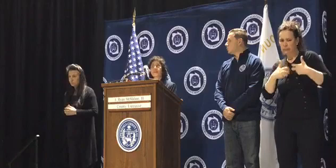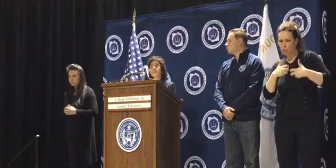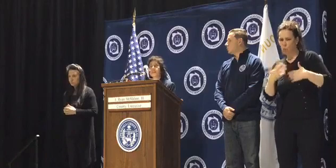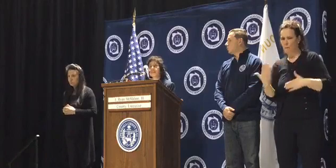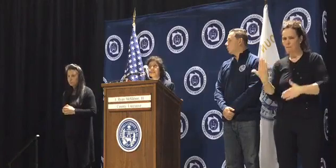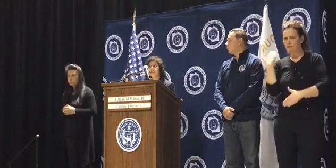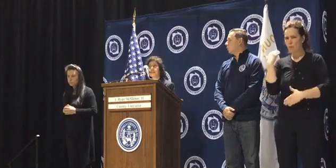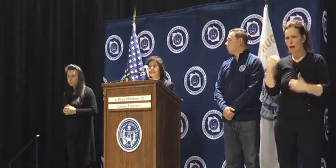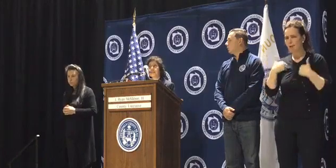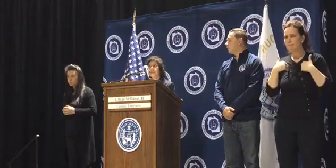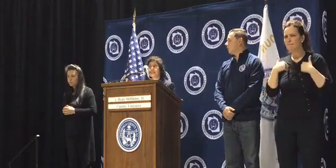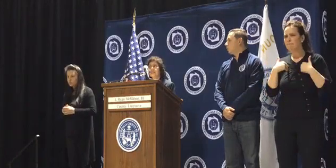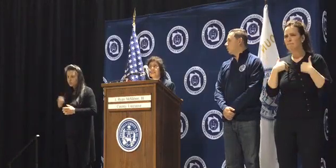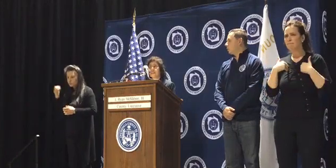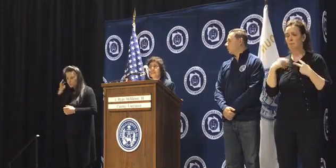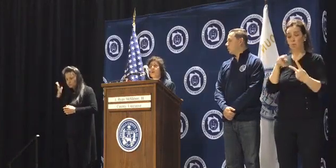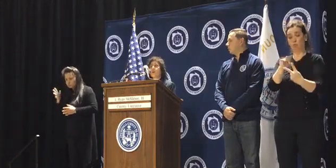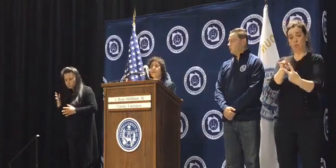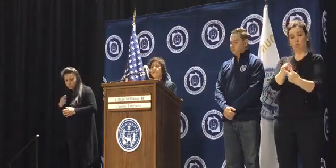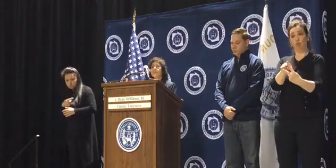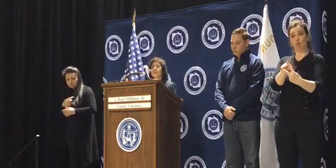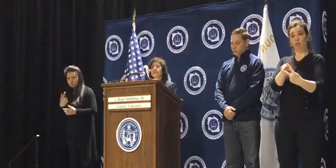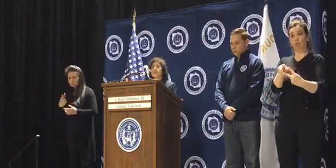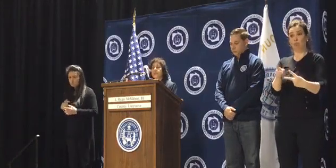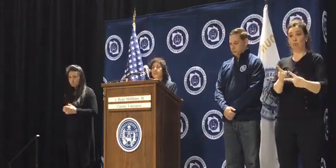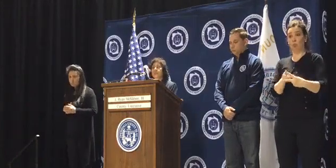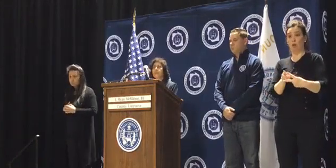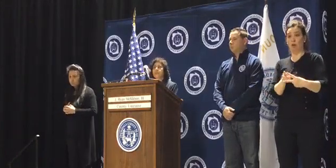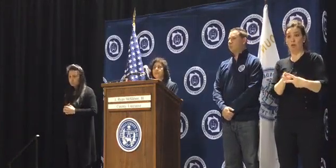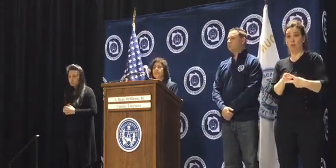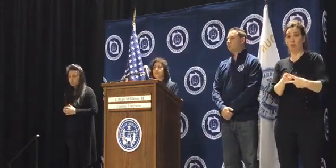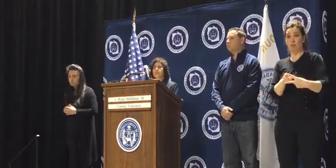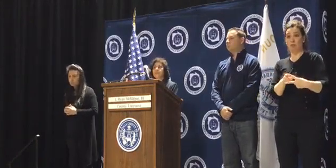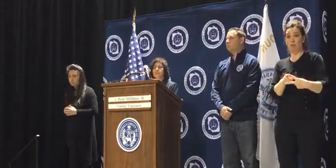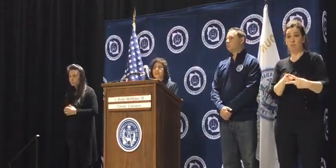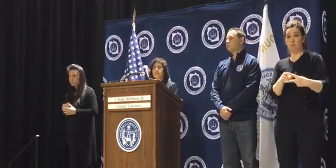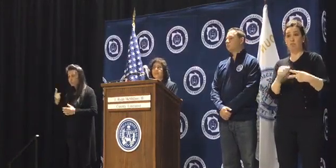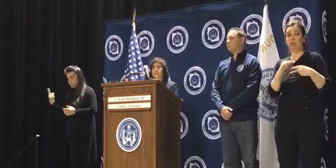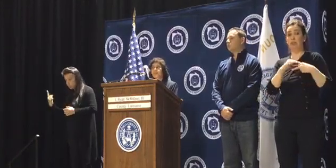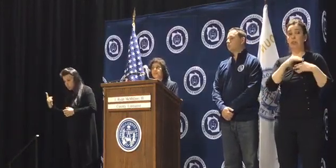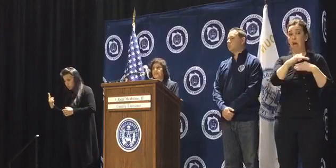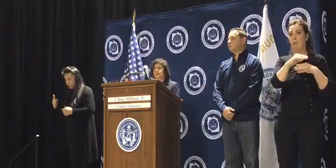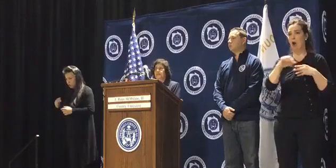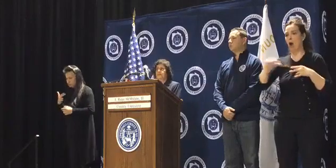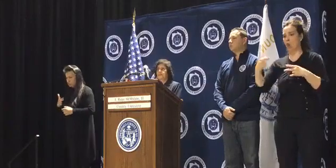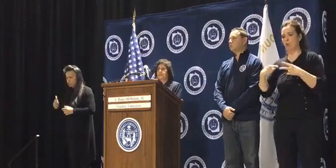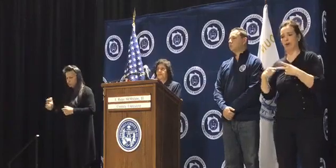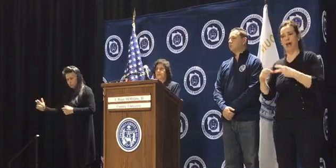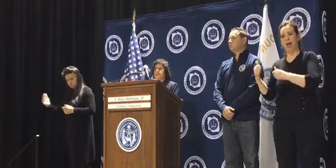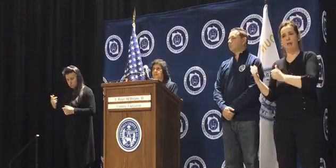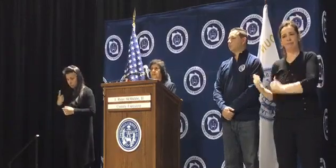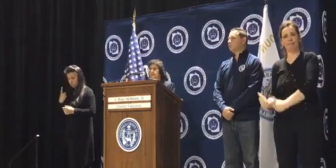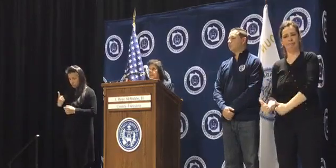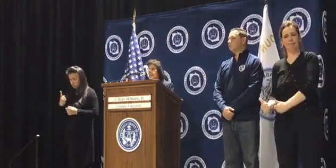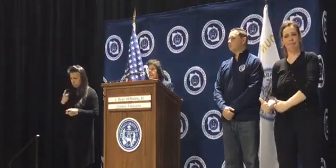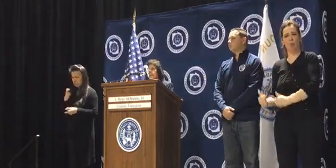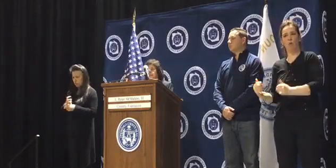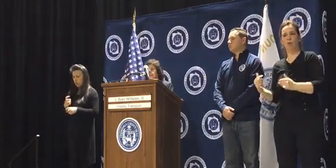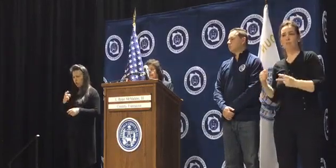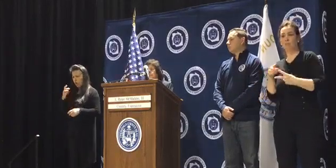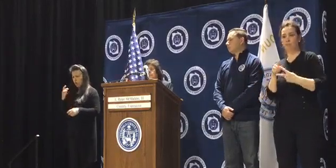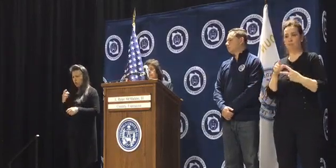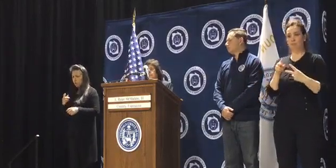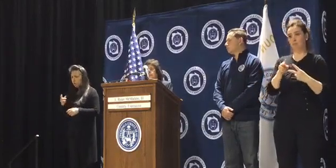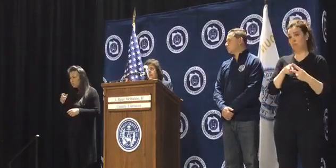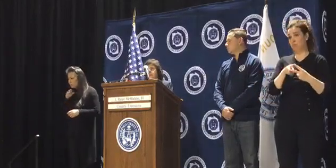Sorry, what was that? One unstable, one in. Oh, one is in stable and other one is in critical condition. Ages for the people in the